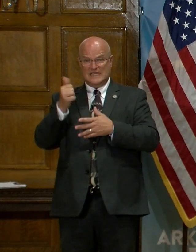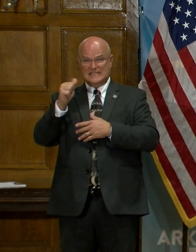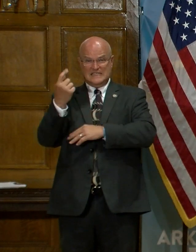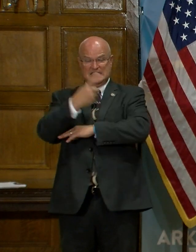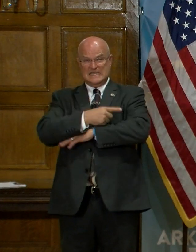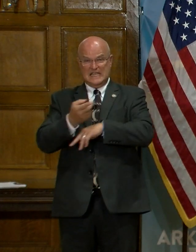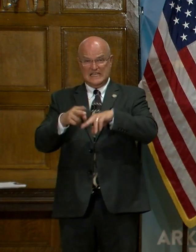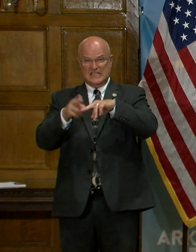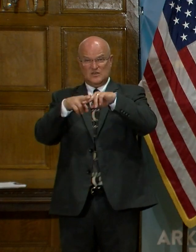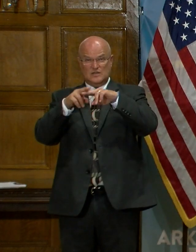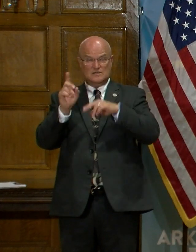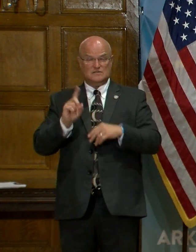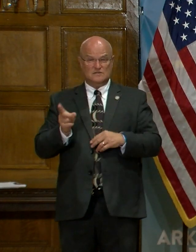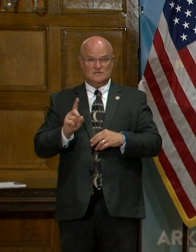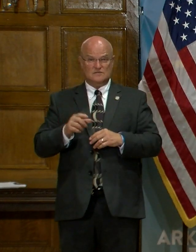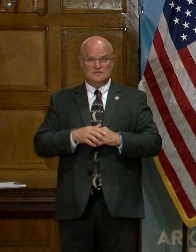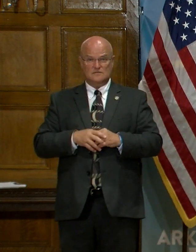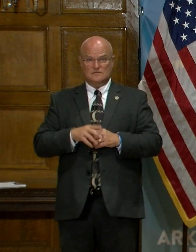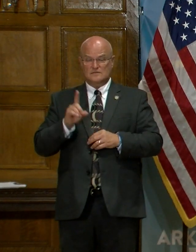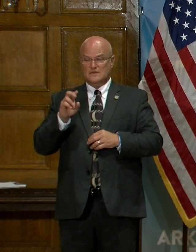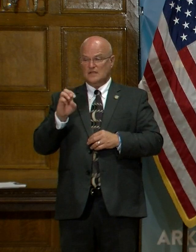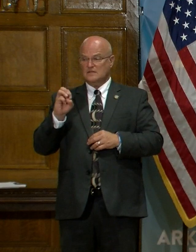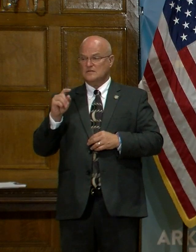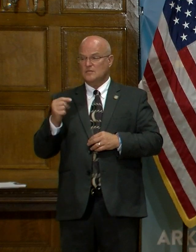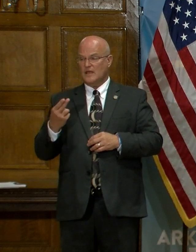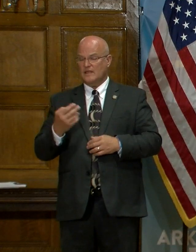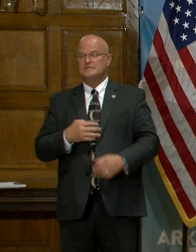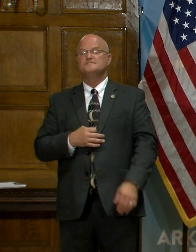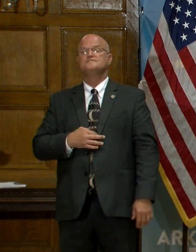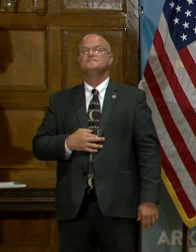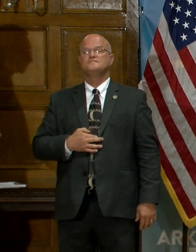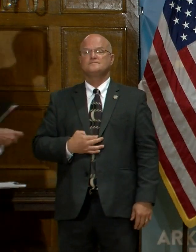10-day increase? Dr. Smith?